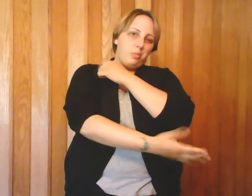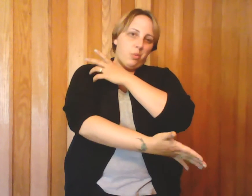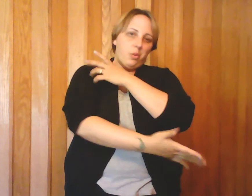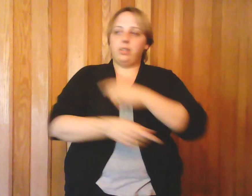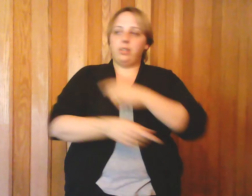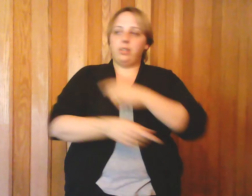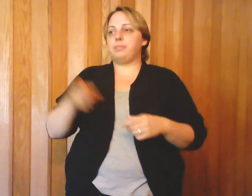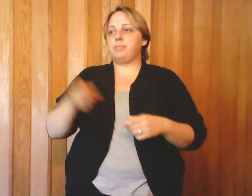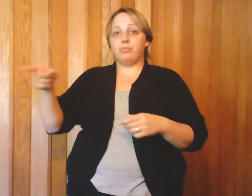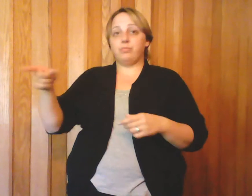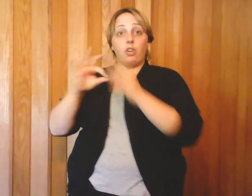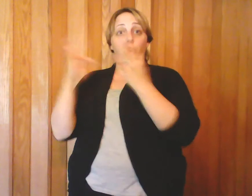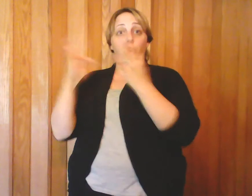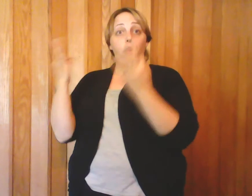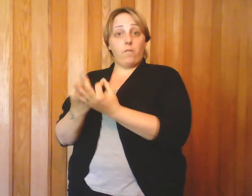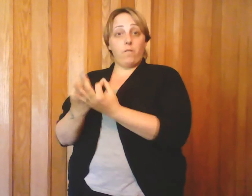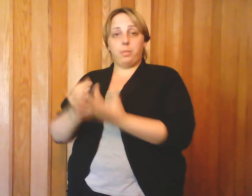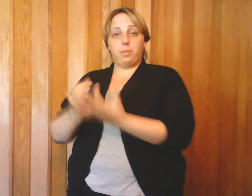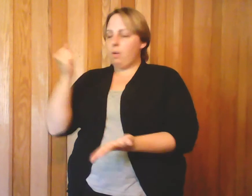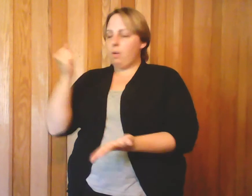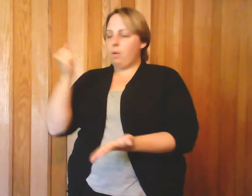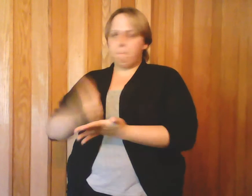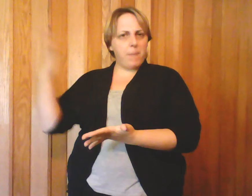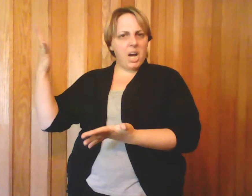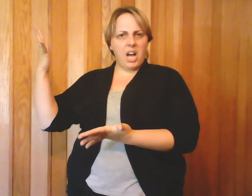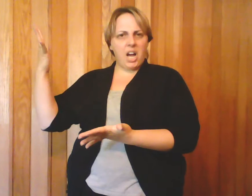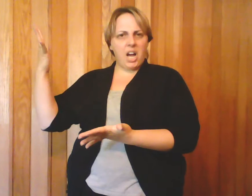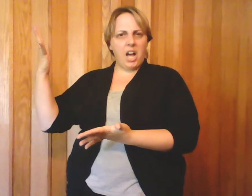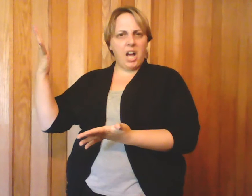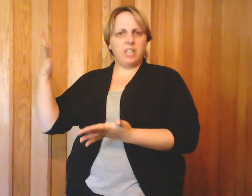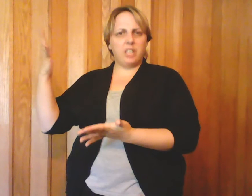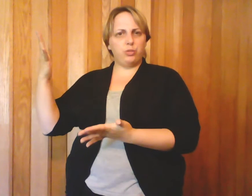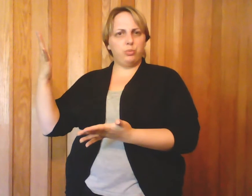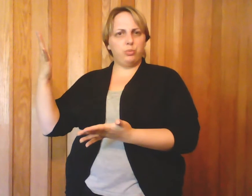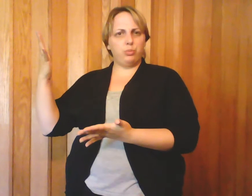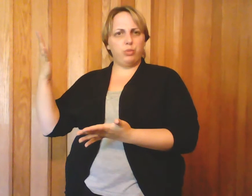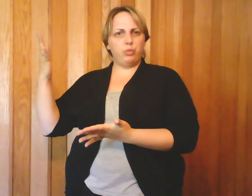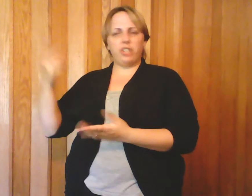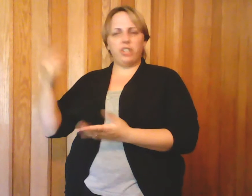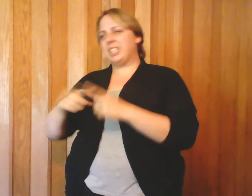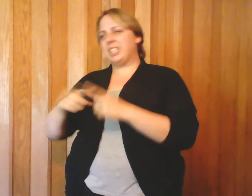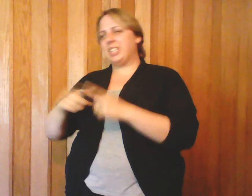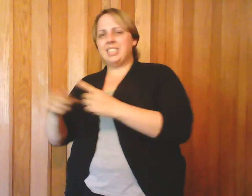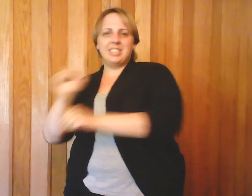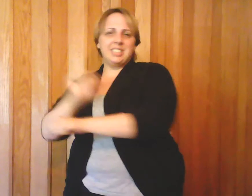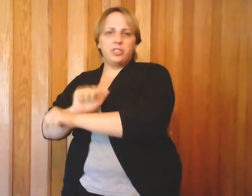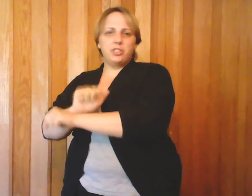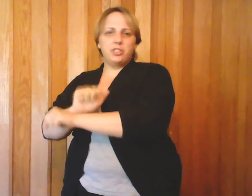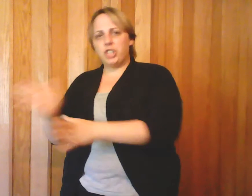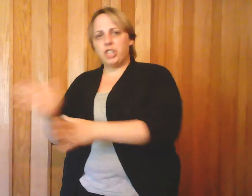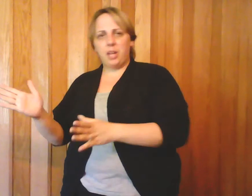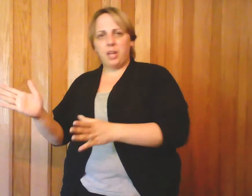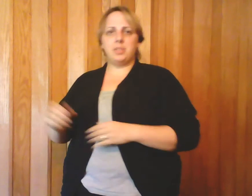going. But he was considered a man of no prospects at the time, but my grandmother saw something very special in